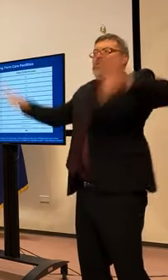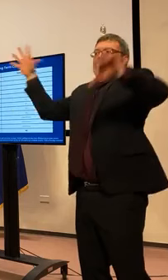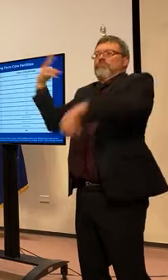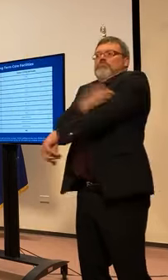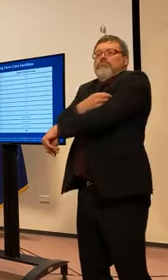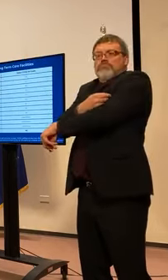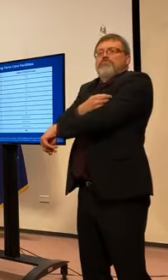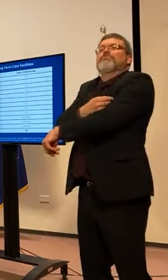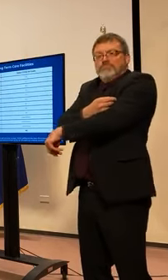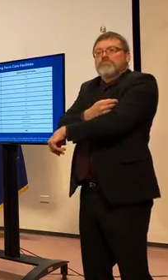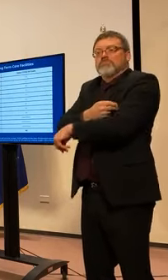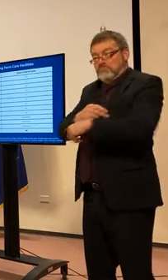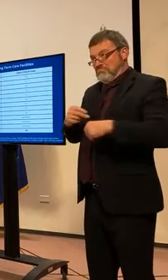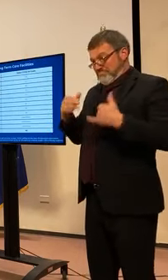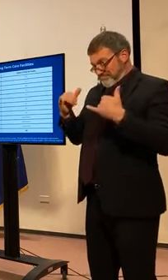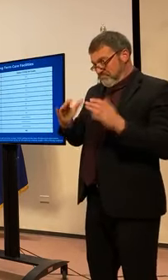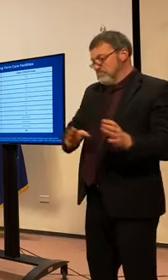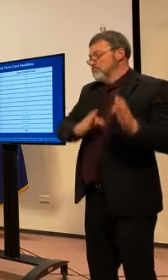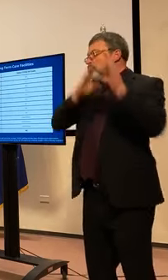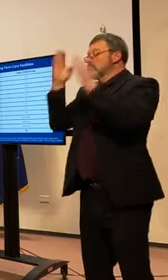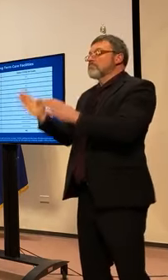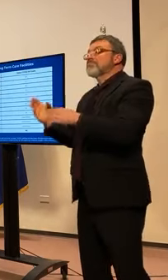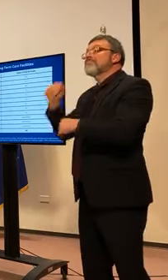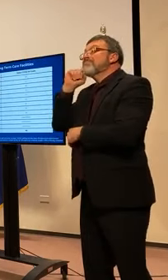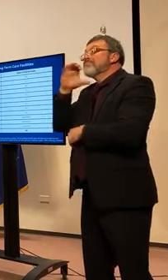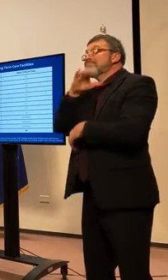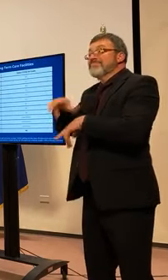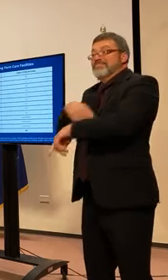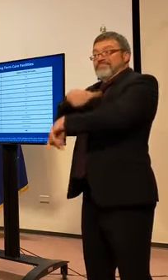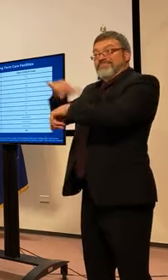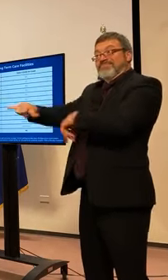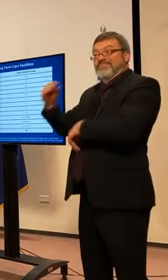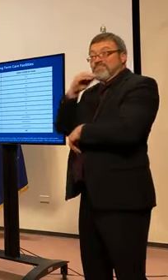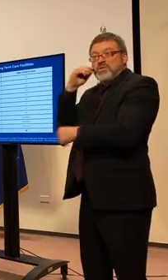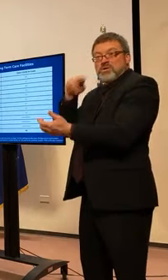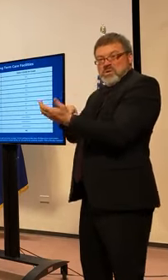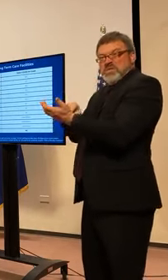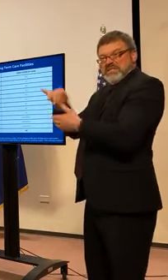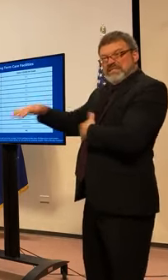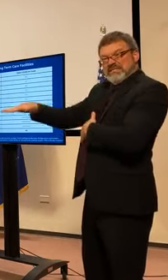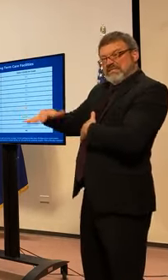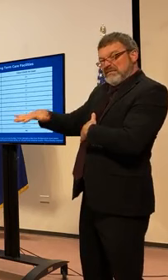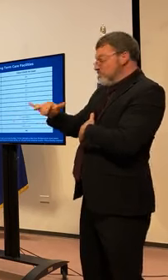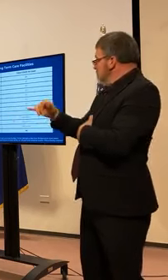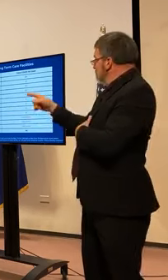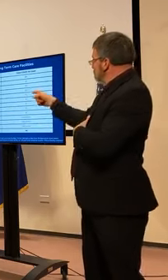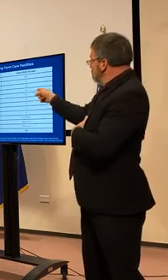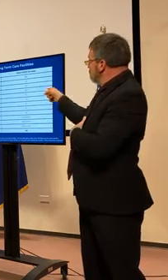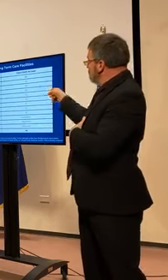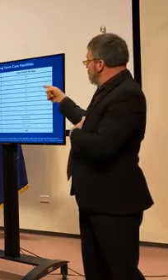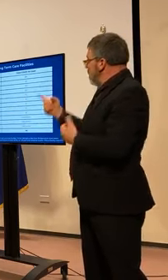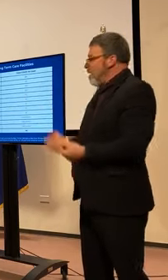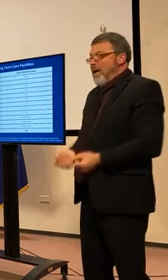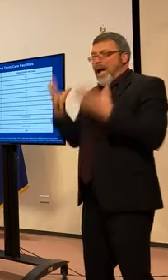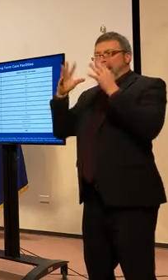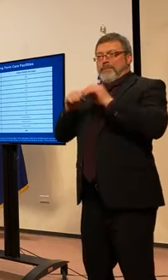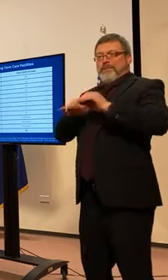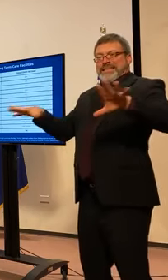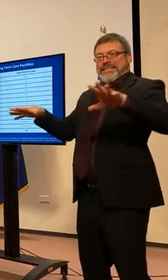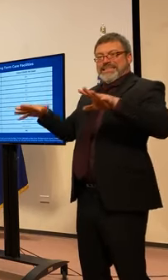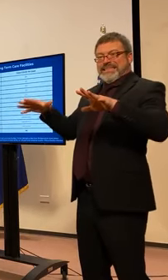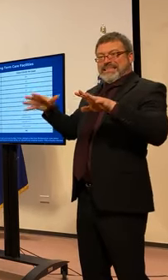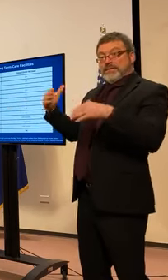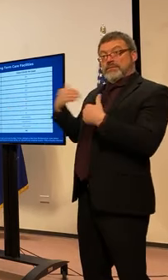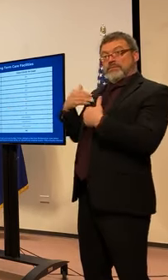you'll see that the numbers are down overall when we look at the active outbreaks. So 181, down from